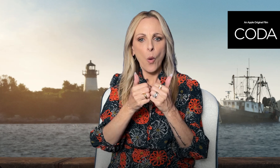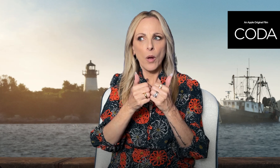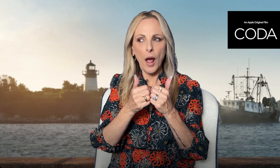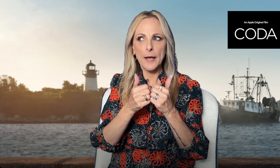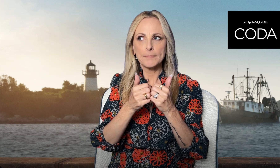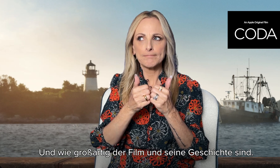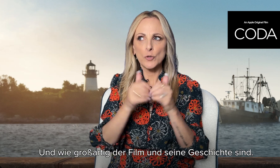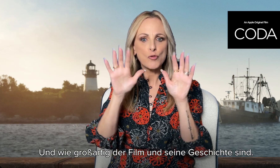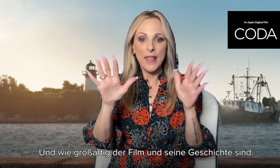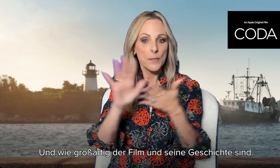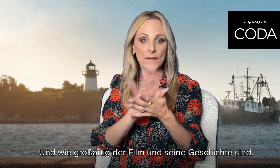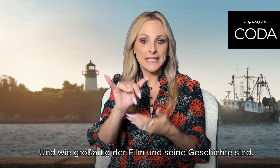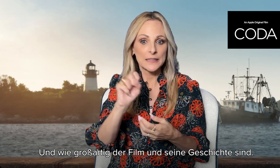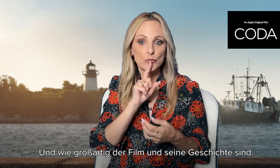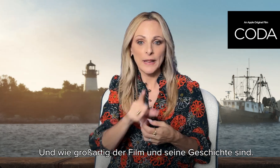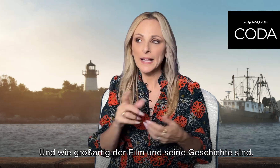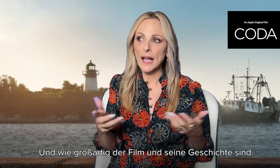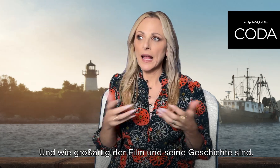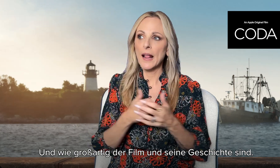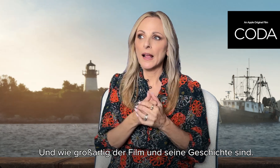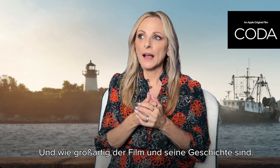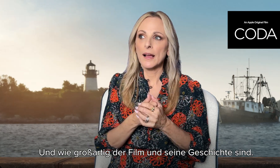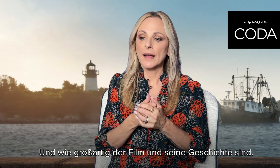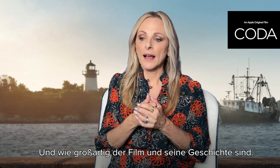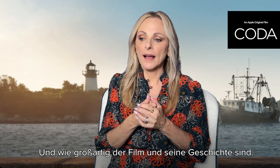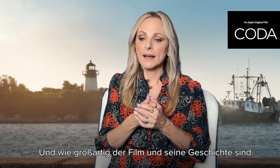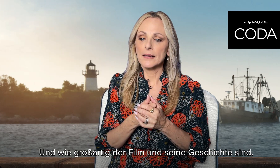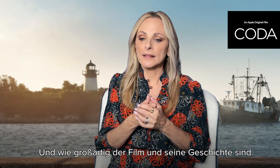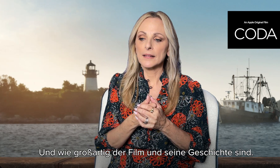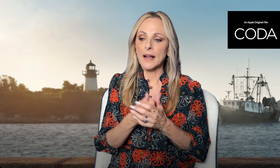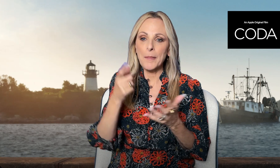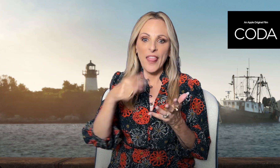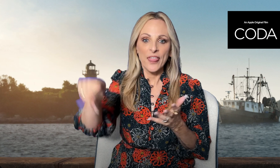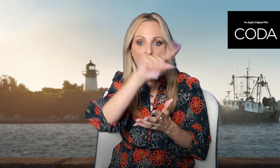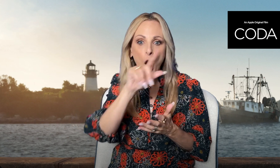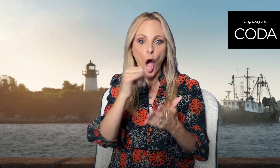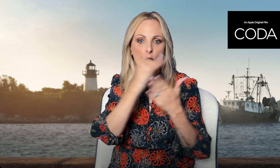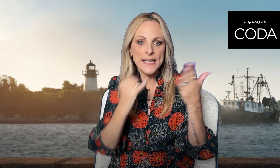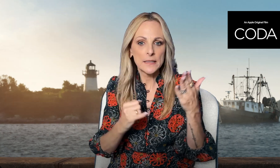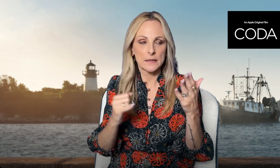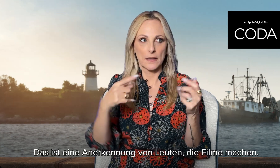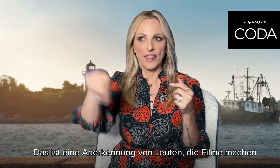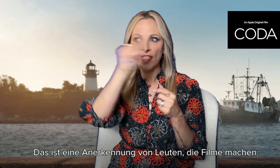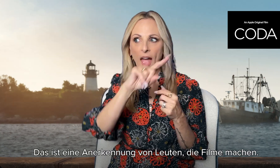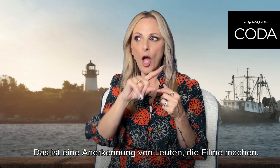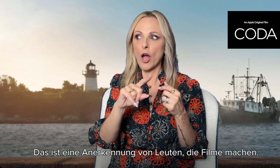acknowledge, and how great the movie is, the story.